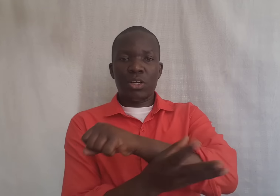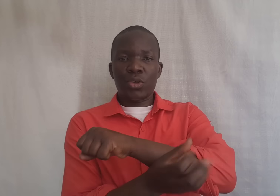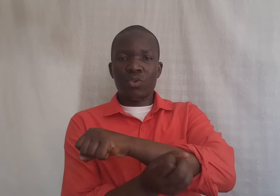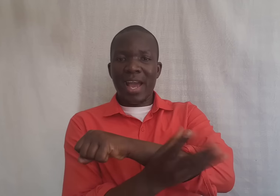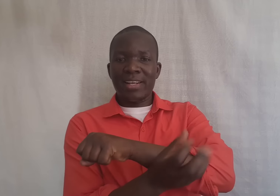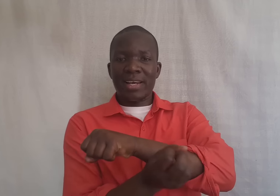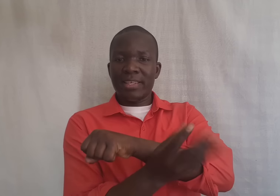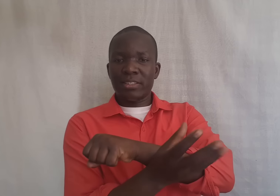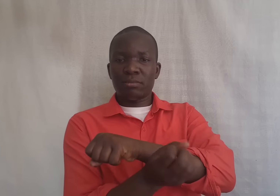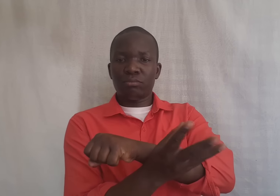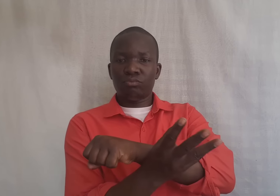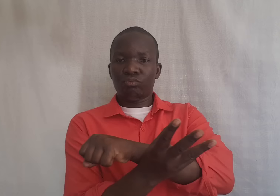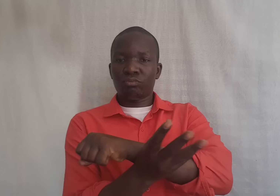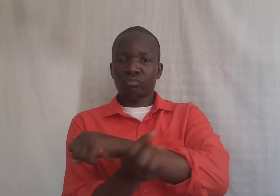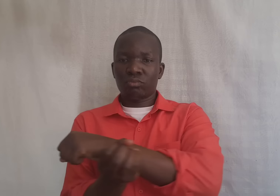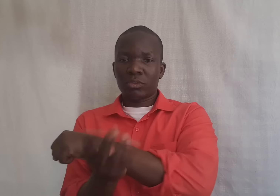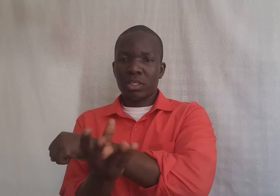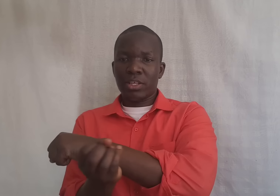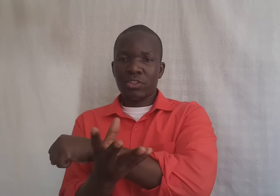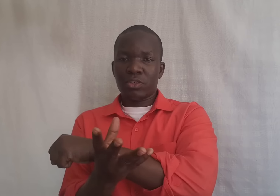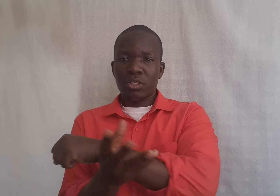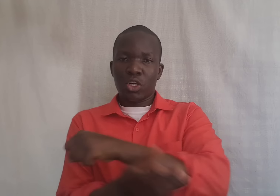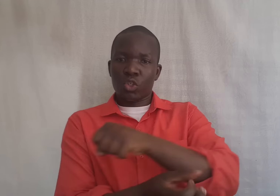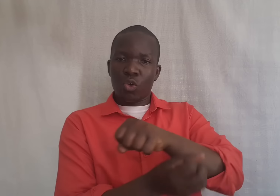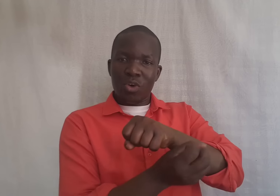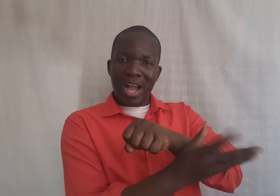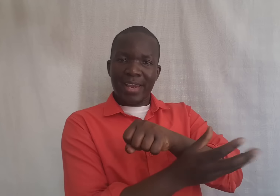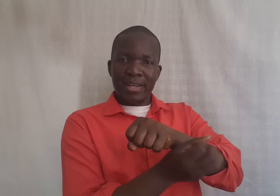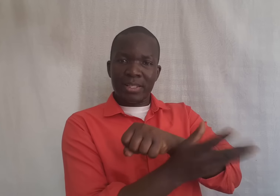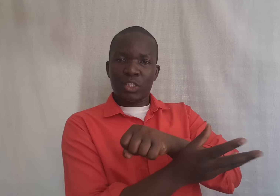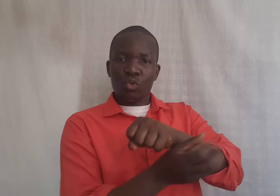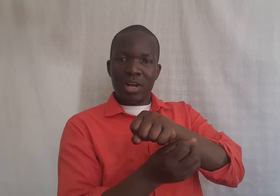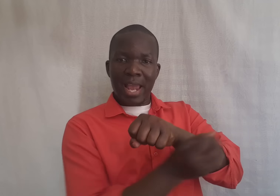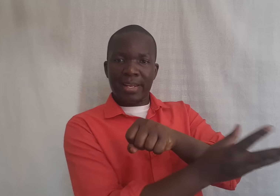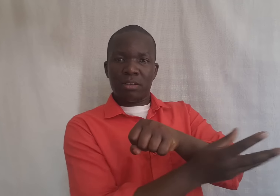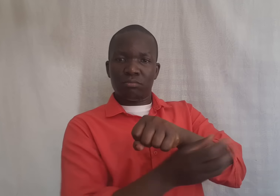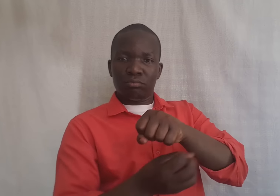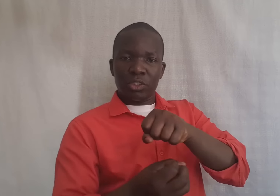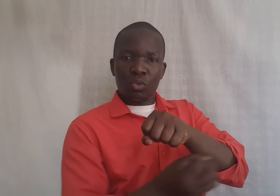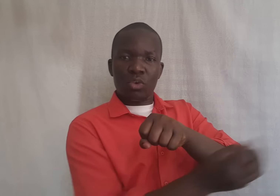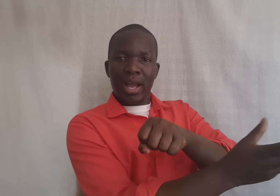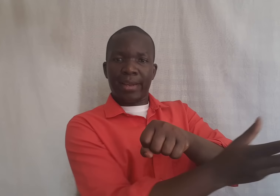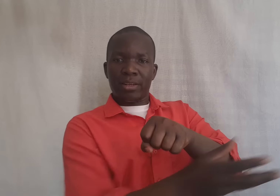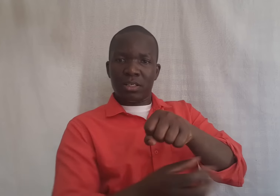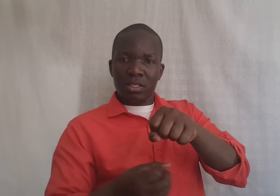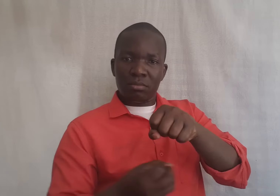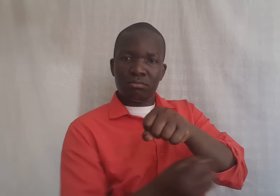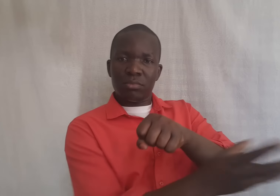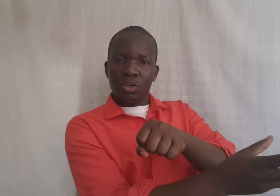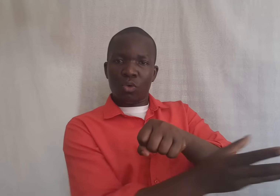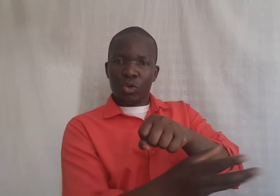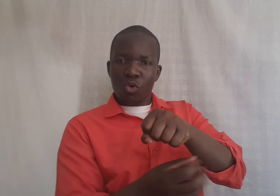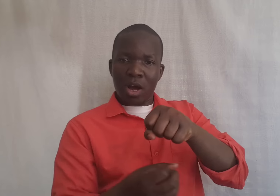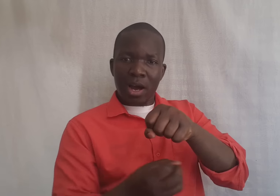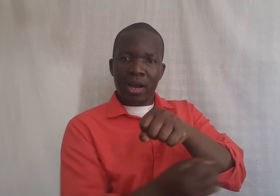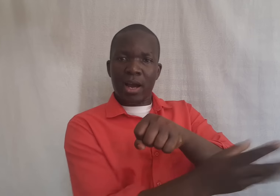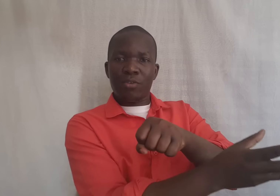You guide like this. This. So you guide. This is to guide. To guide. When you are